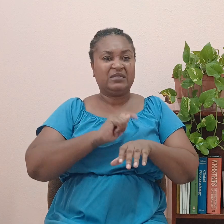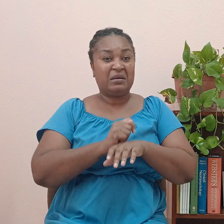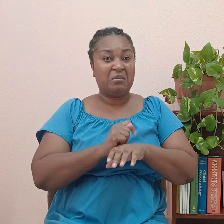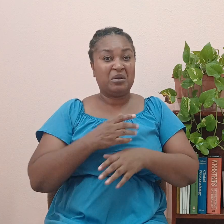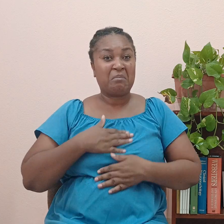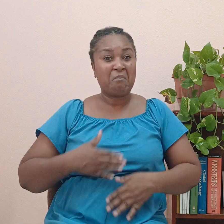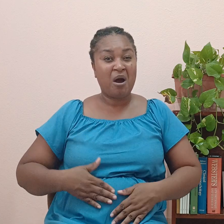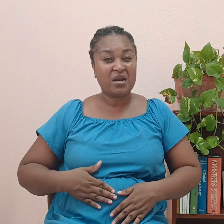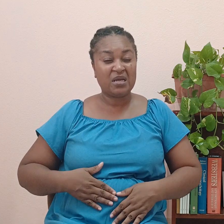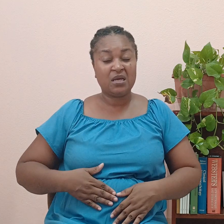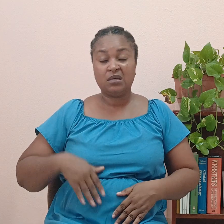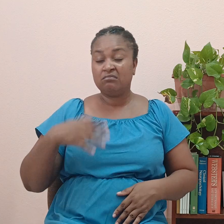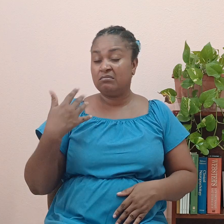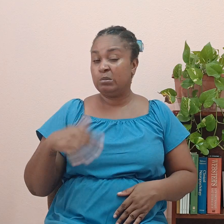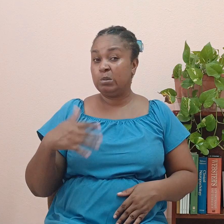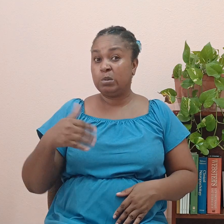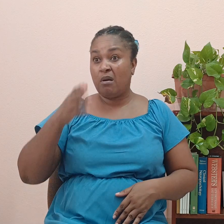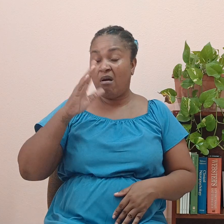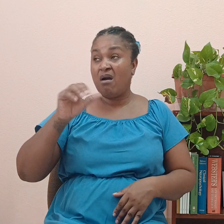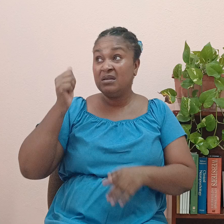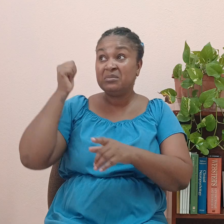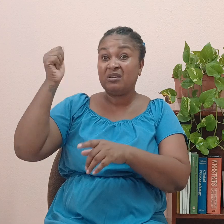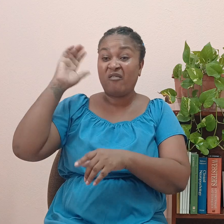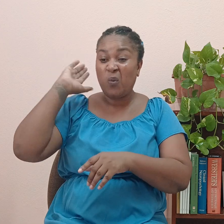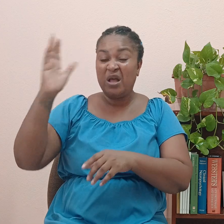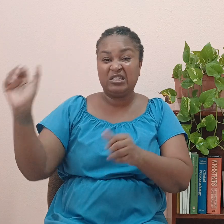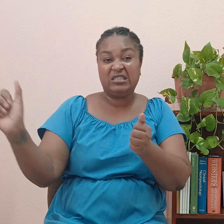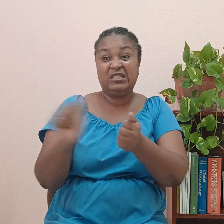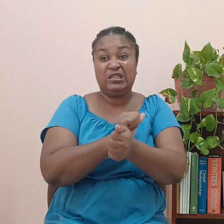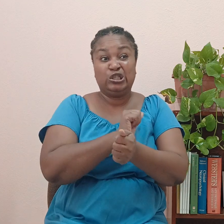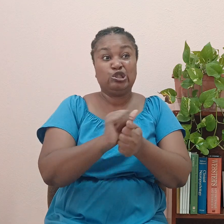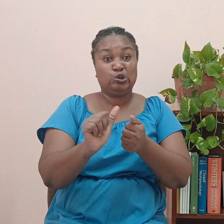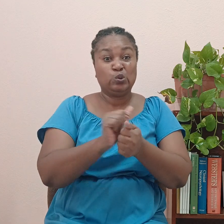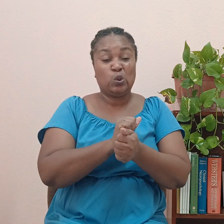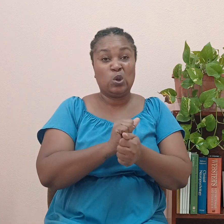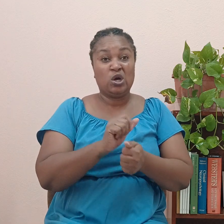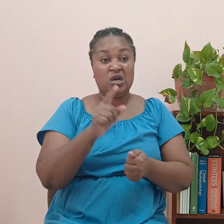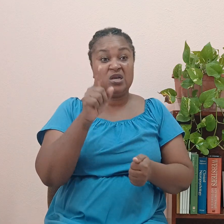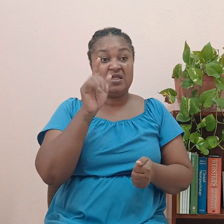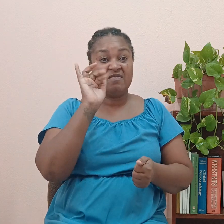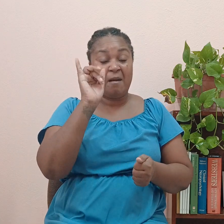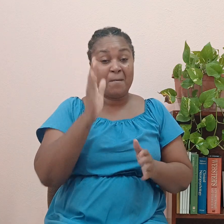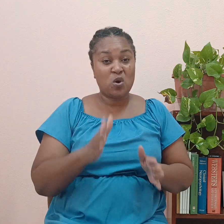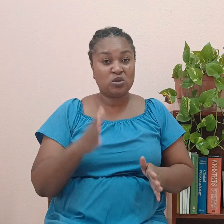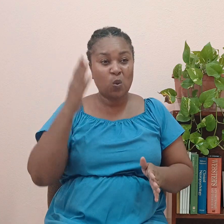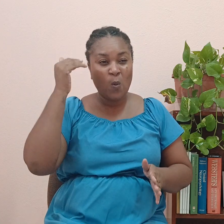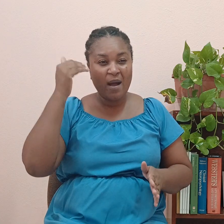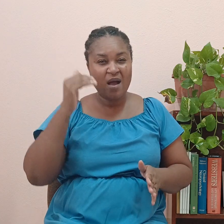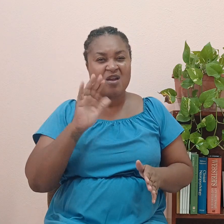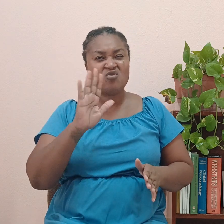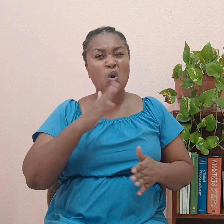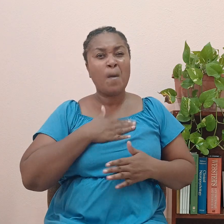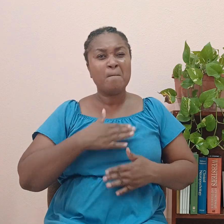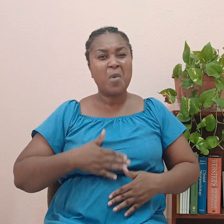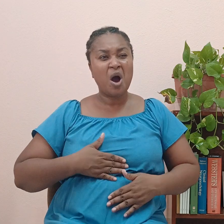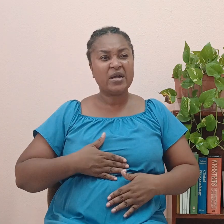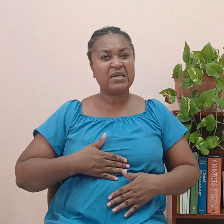that person. For God's temple is sacred, and you together